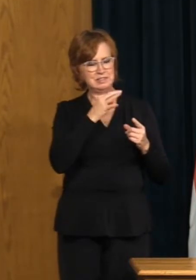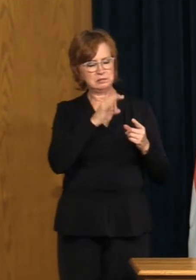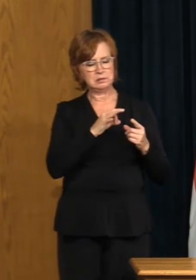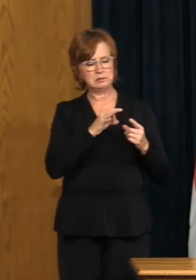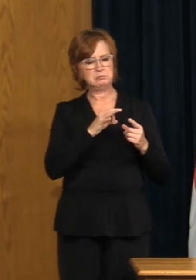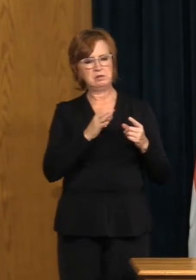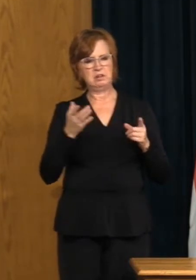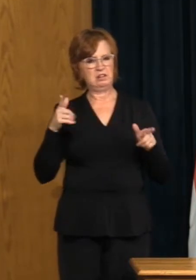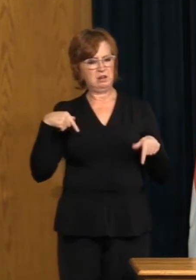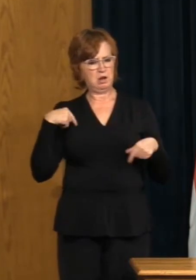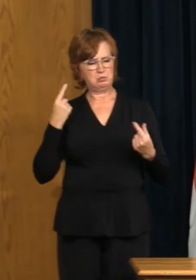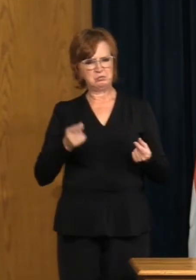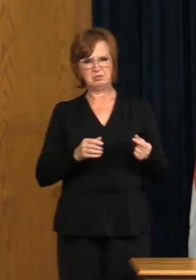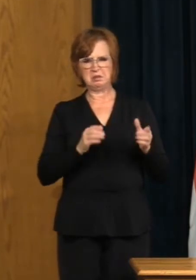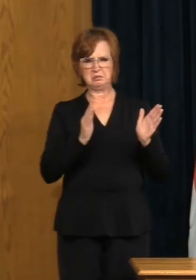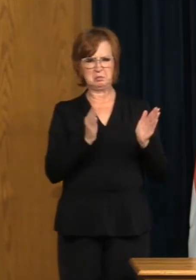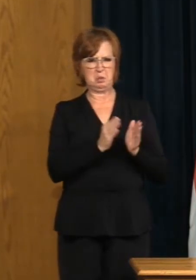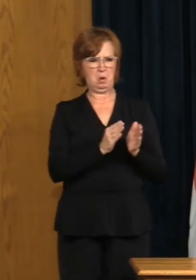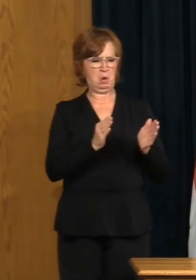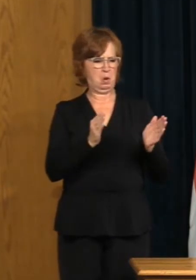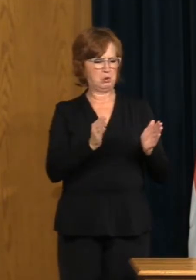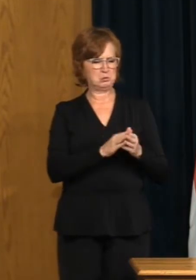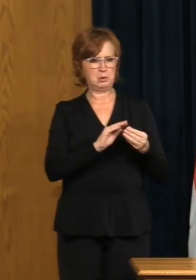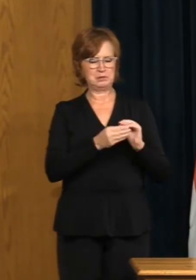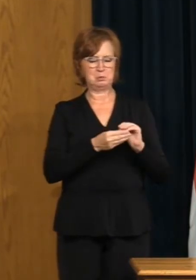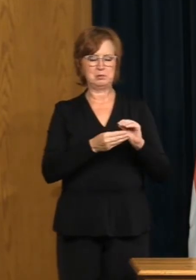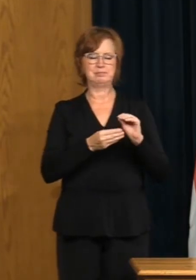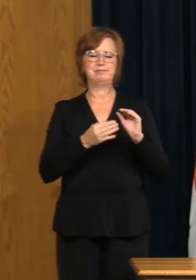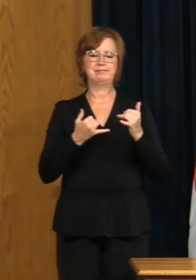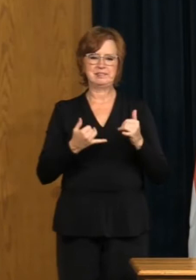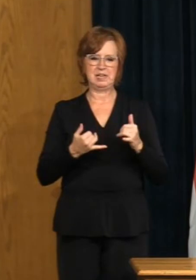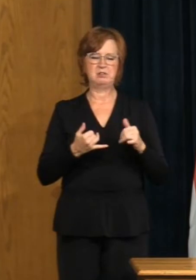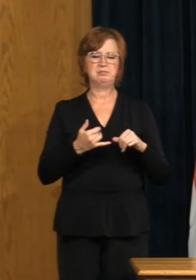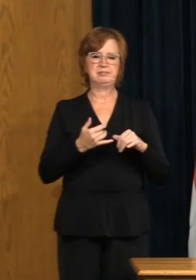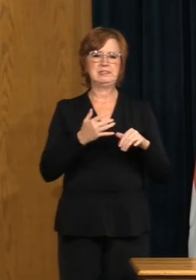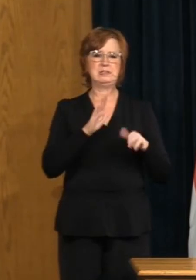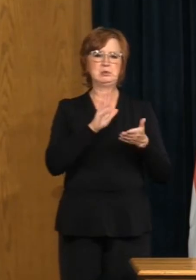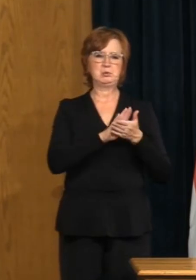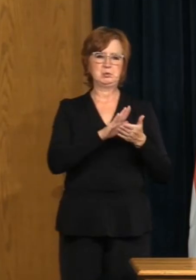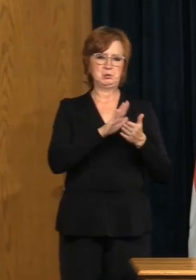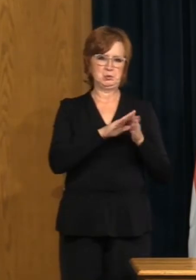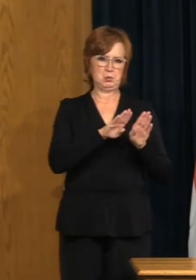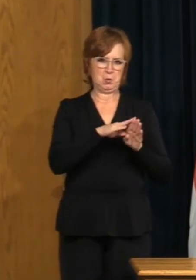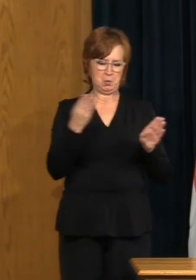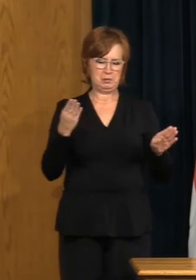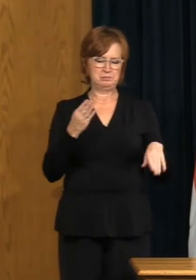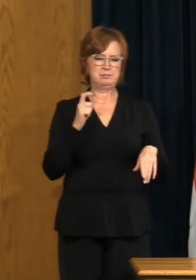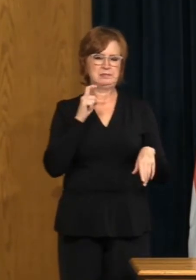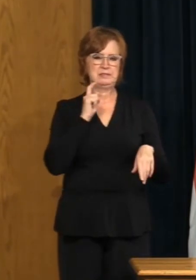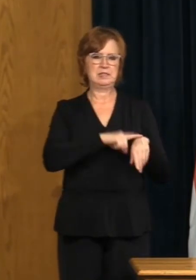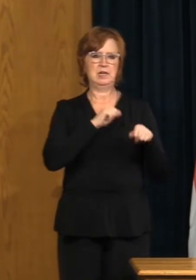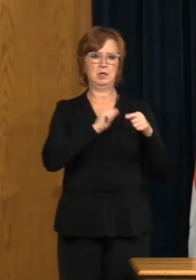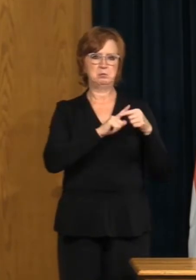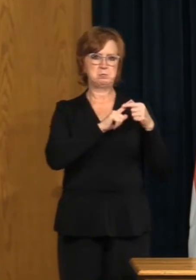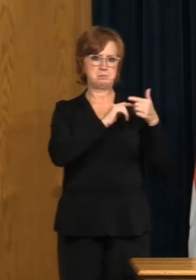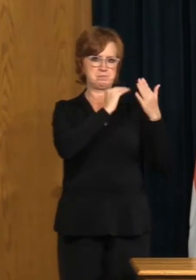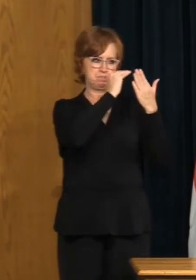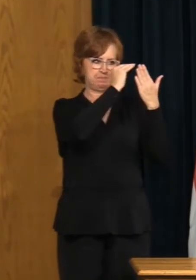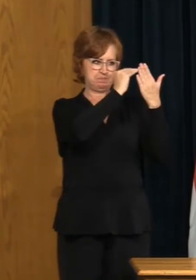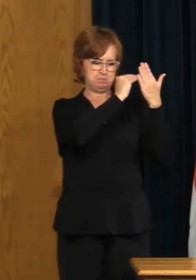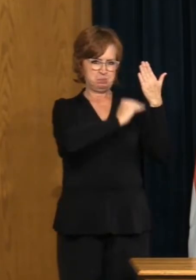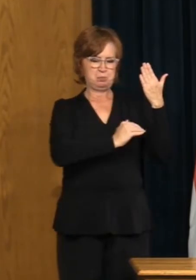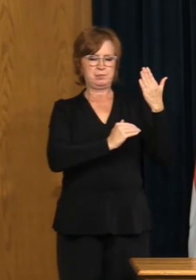at those age groups and break them up into preschool, elementary, and high school to understand more, is transmission increasing in